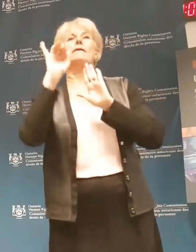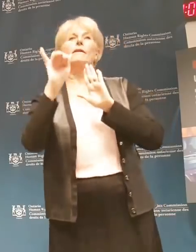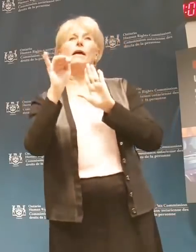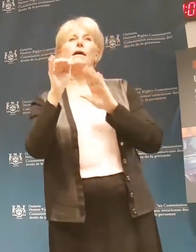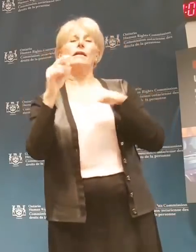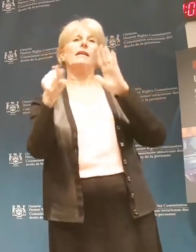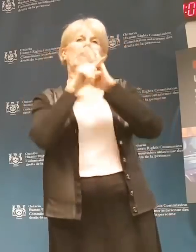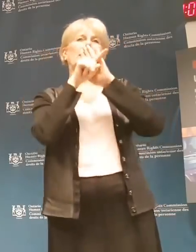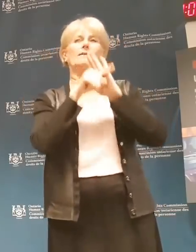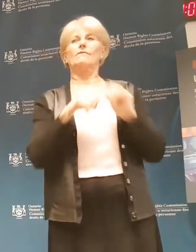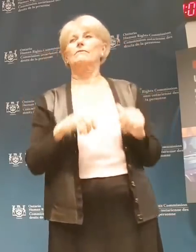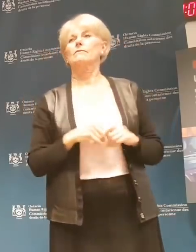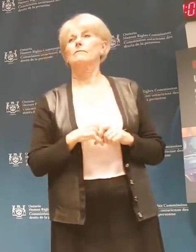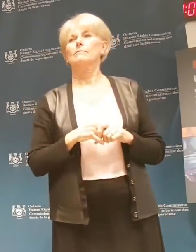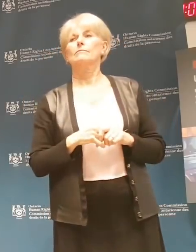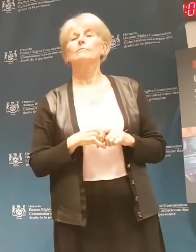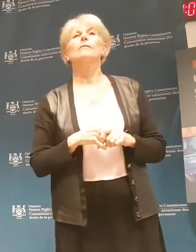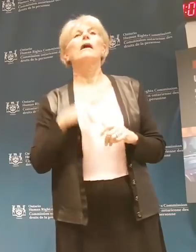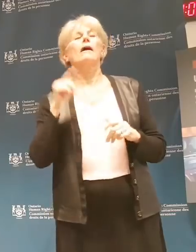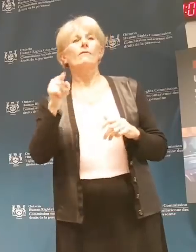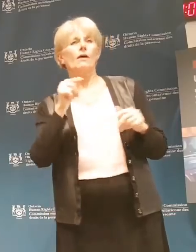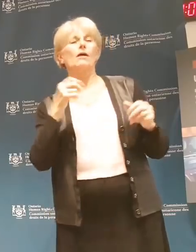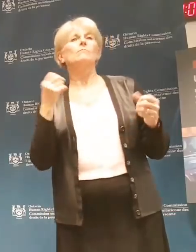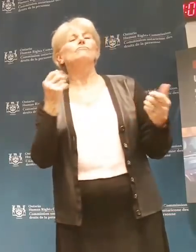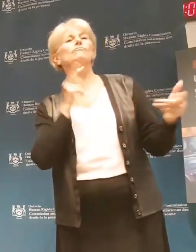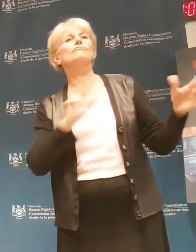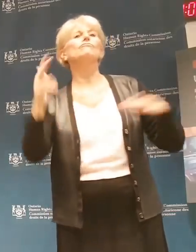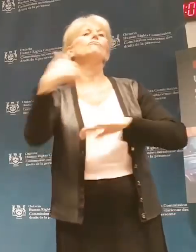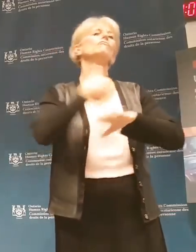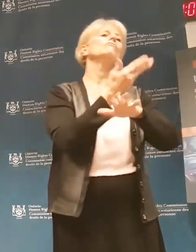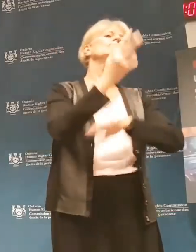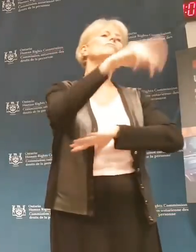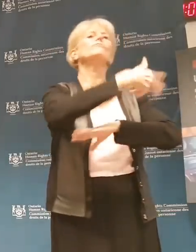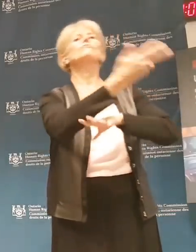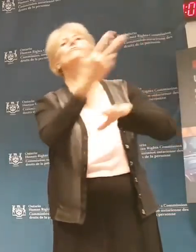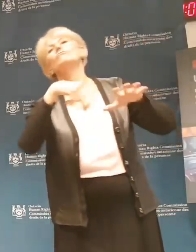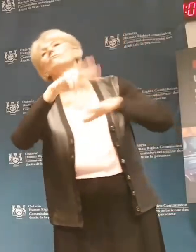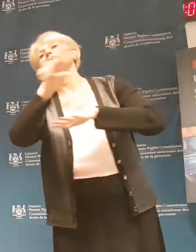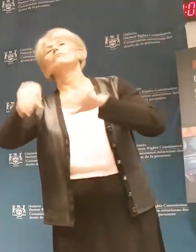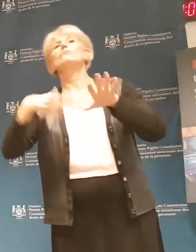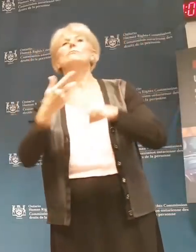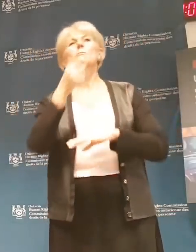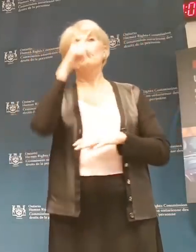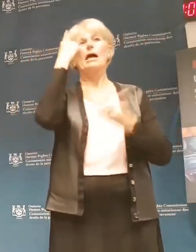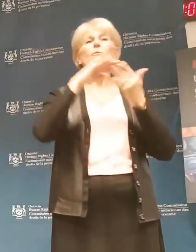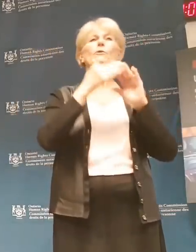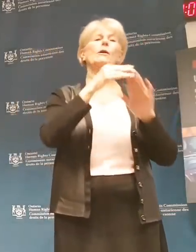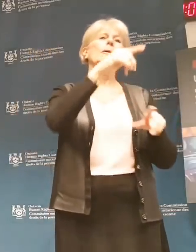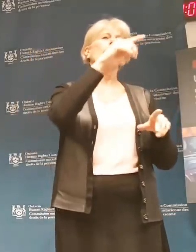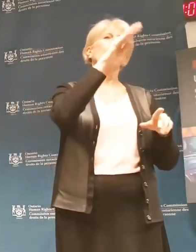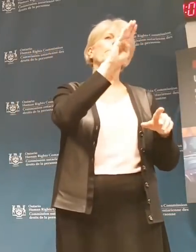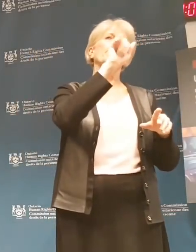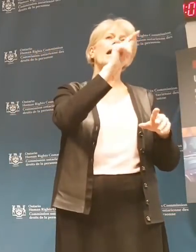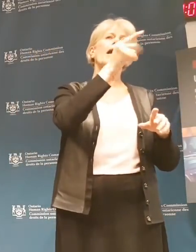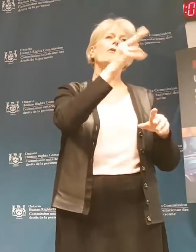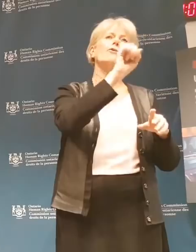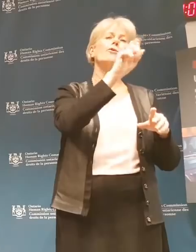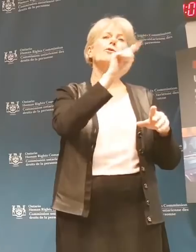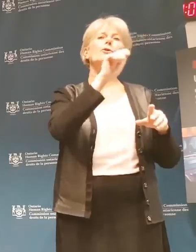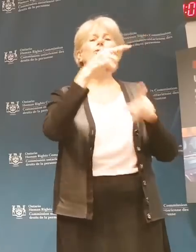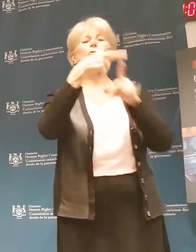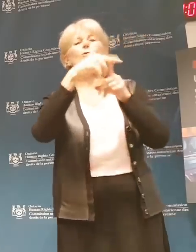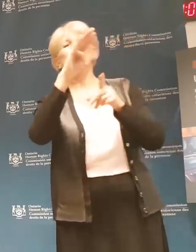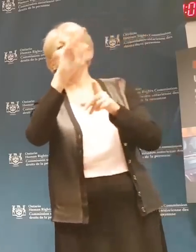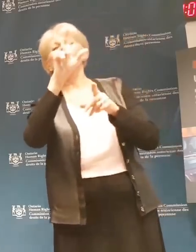press. And they patrolled the black community area around Bathurst and Bloor and